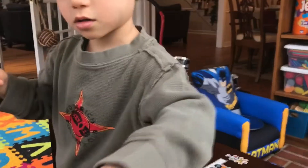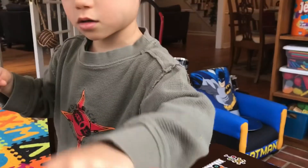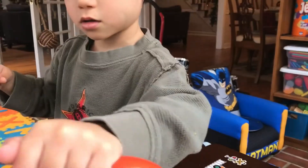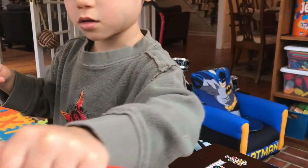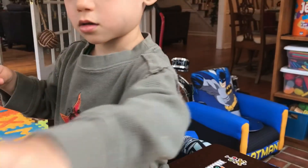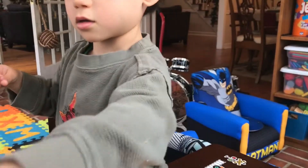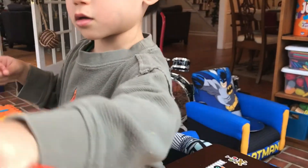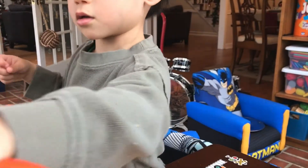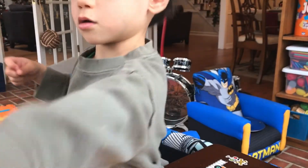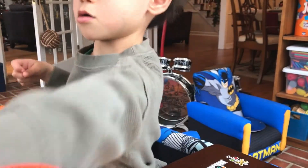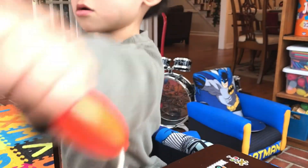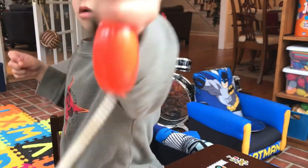All right, ready?